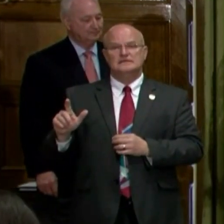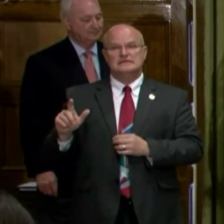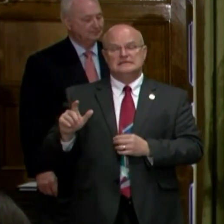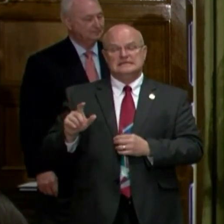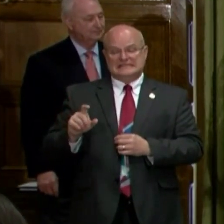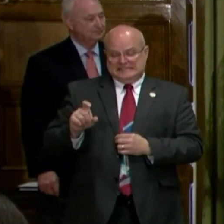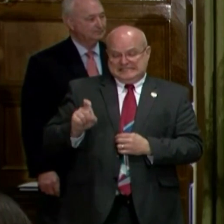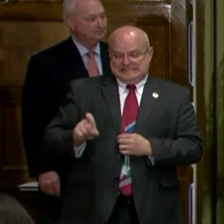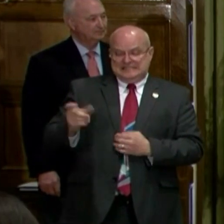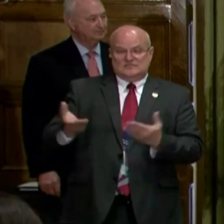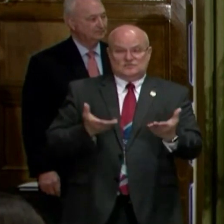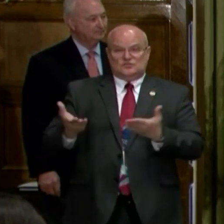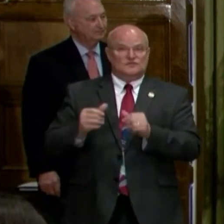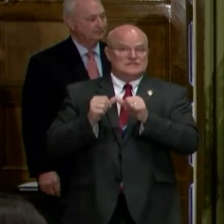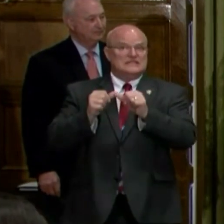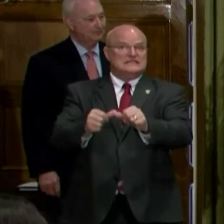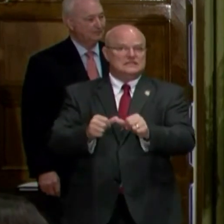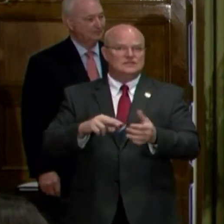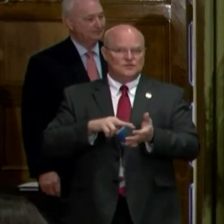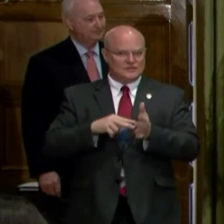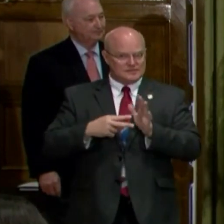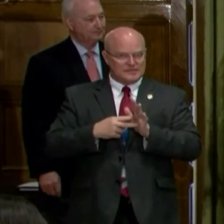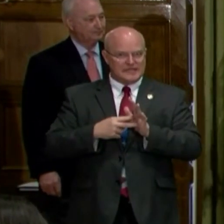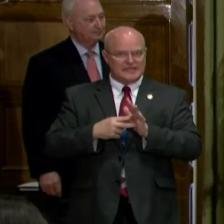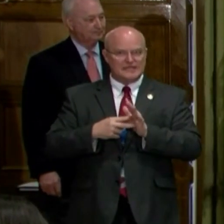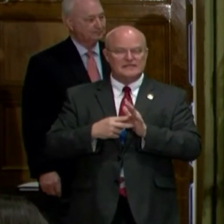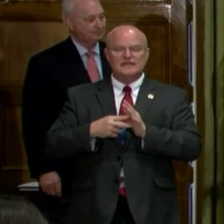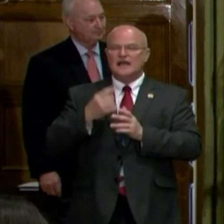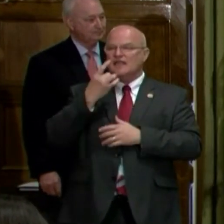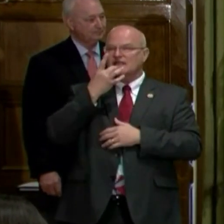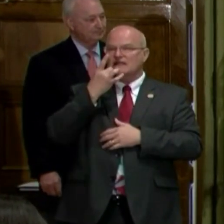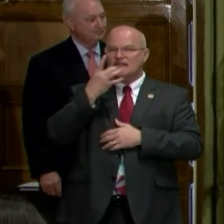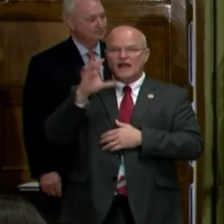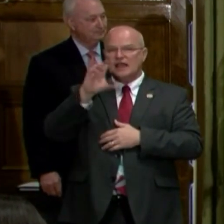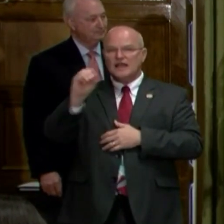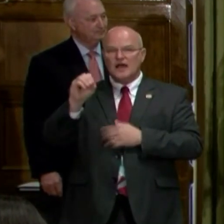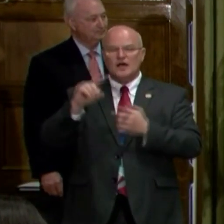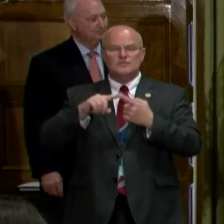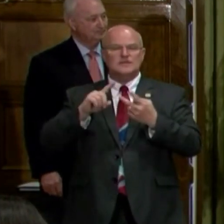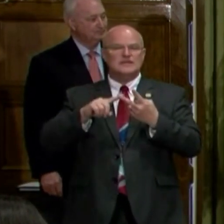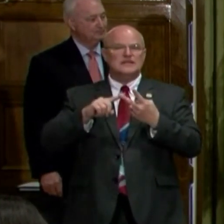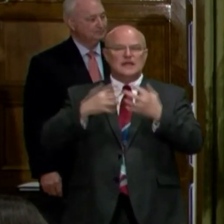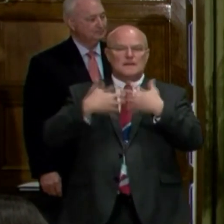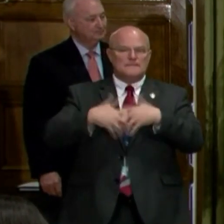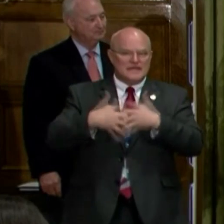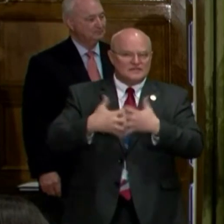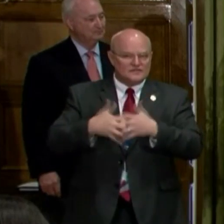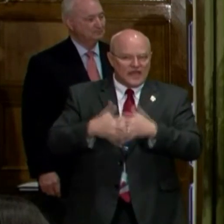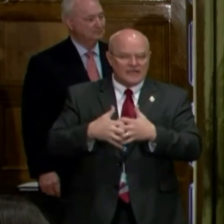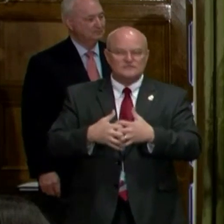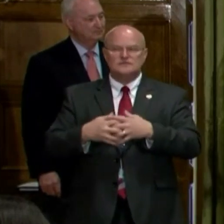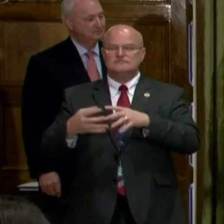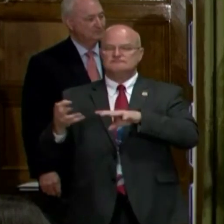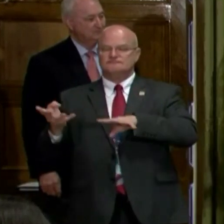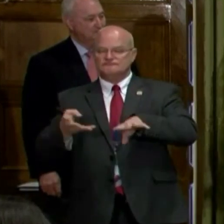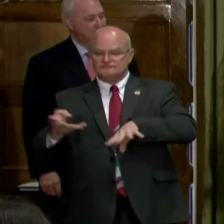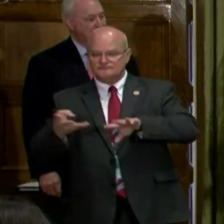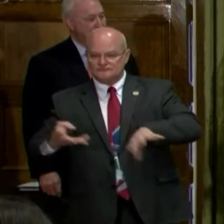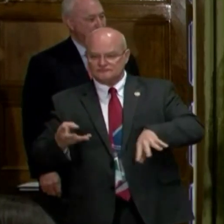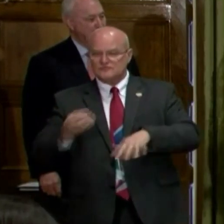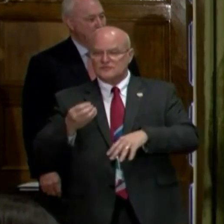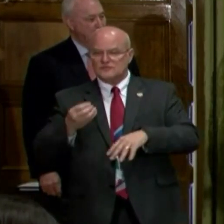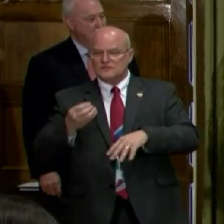Essential services go on, which is utility companies, which is manufacturing, it's the food supply,